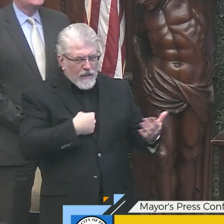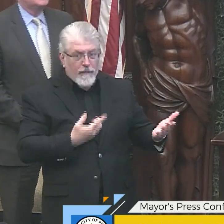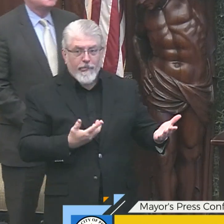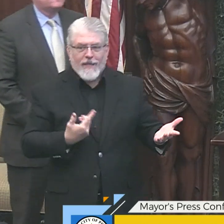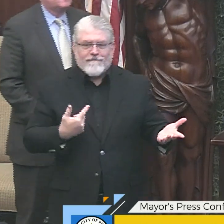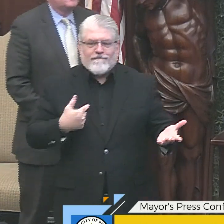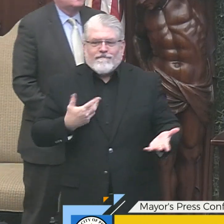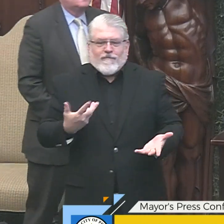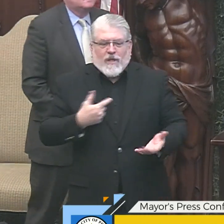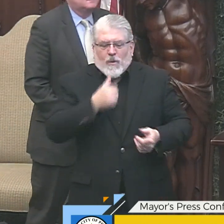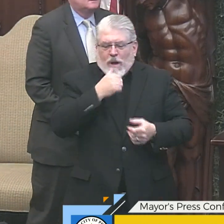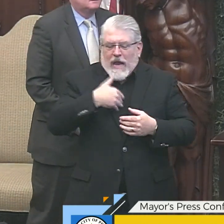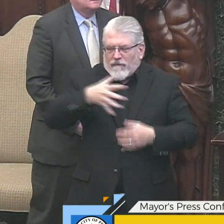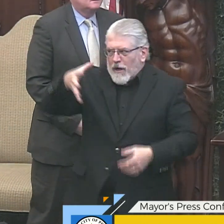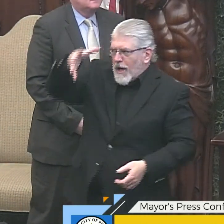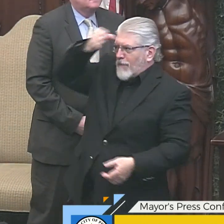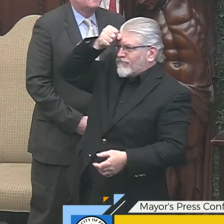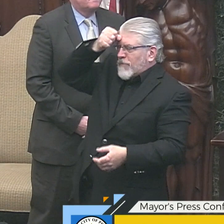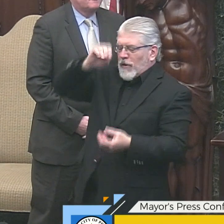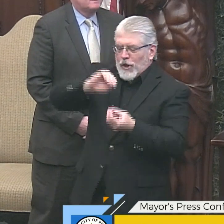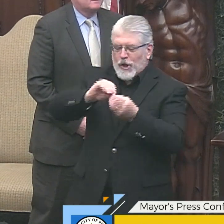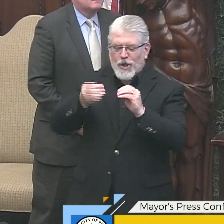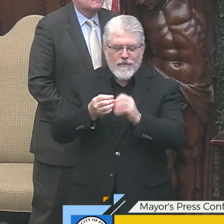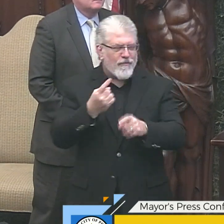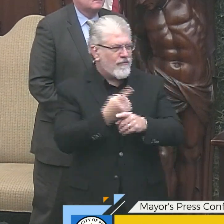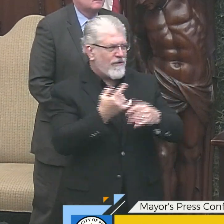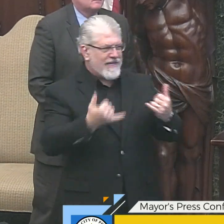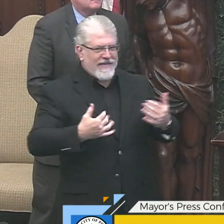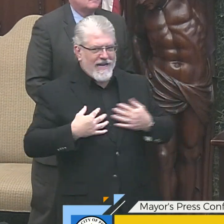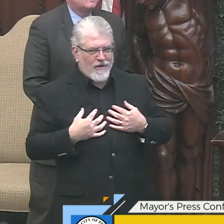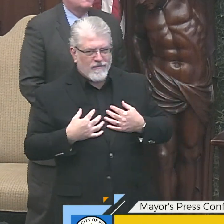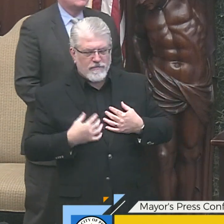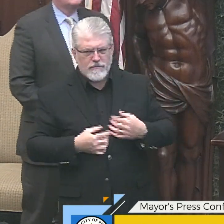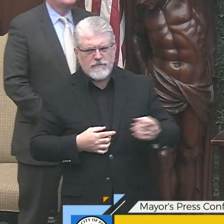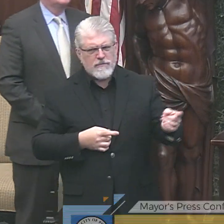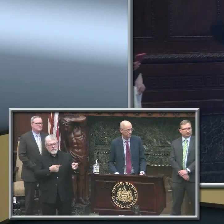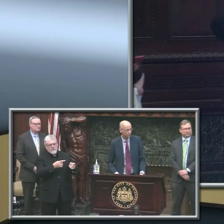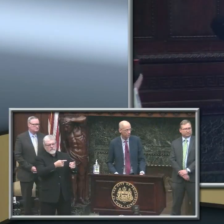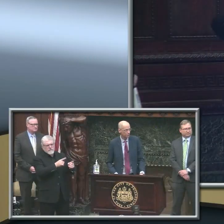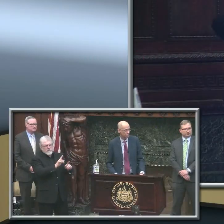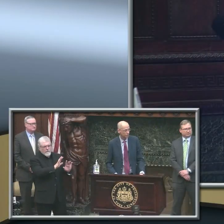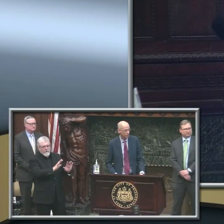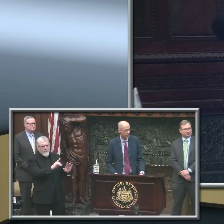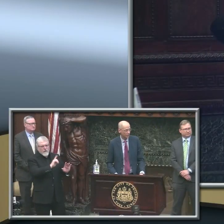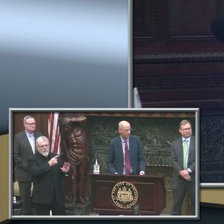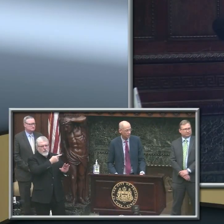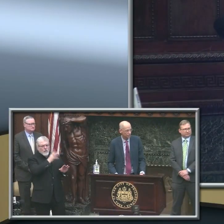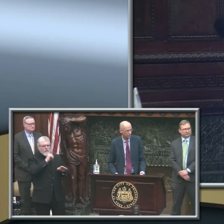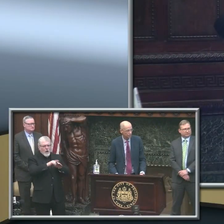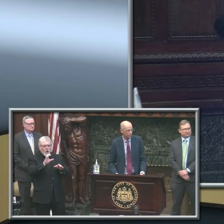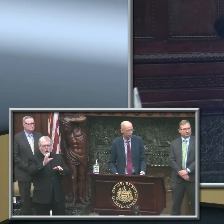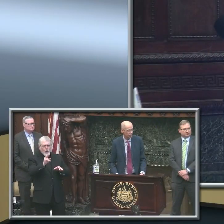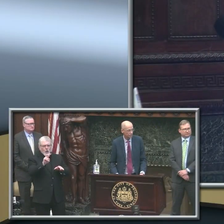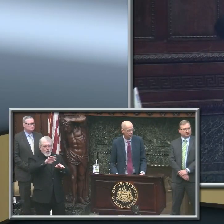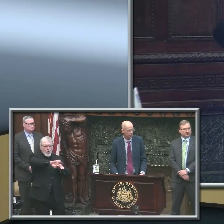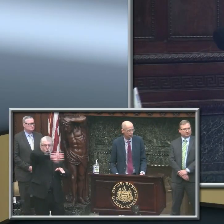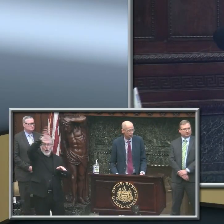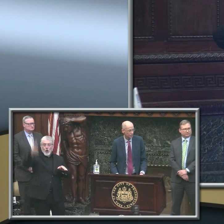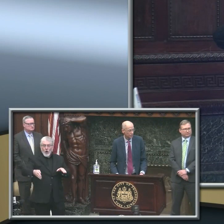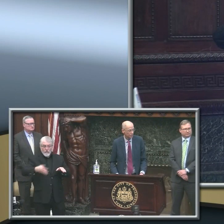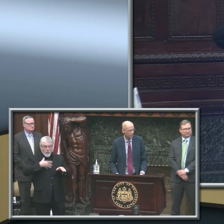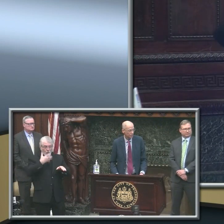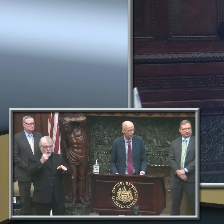now. Is there, because we're talking about flattening the curve, right? Right. That's been said over and over and over. Yeah. What is